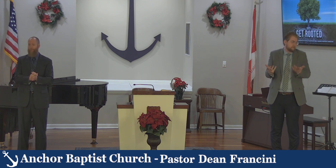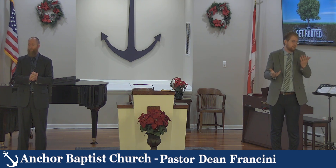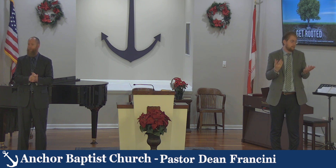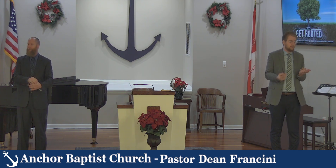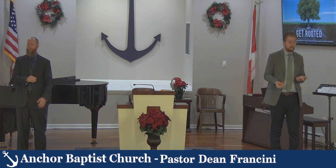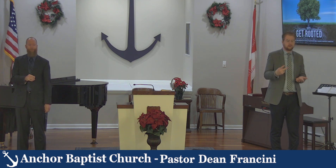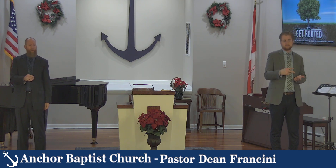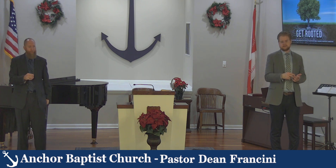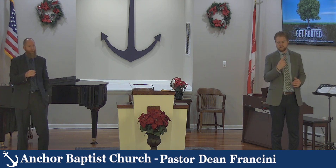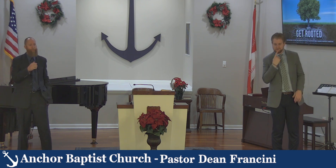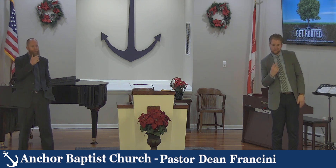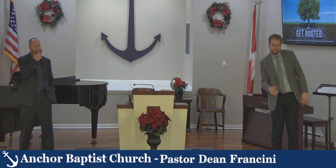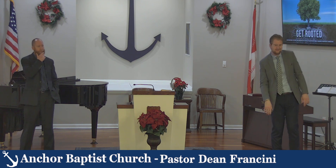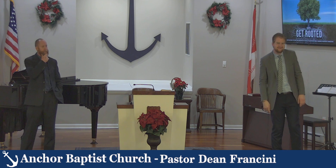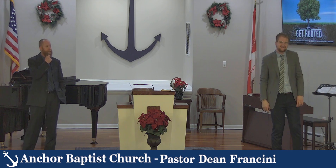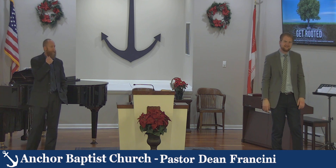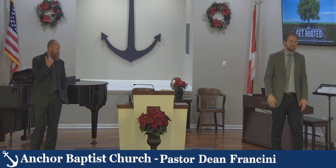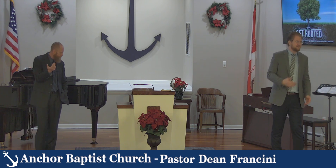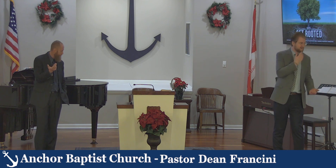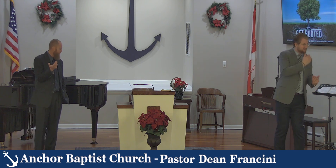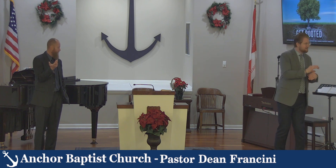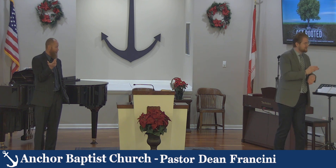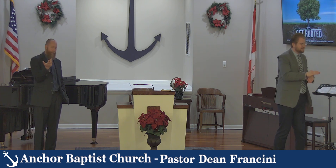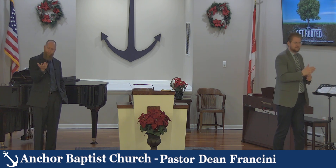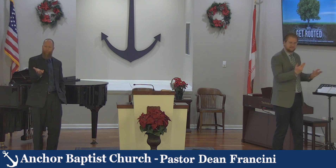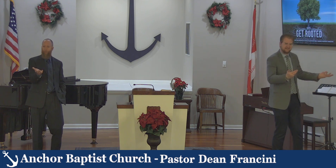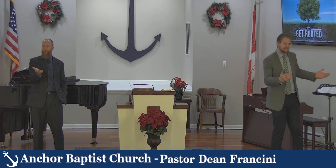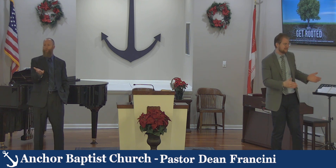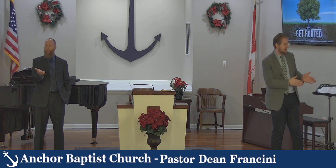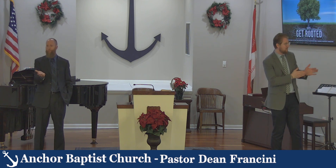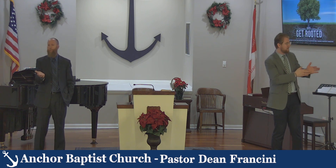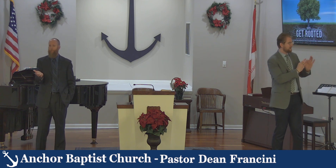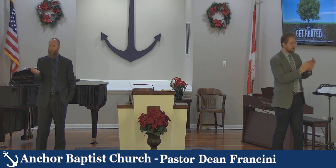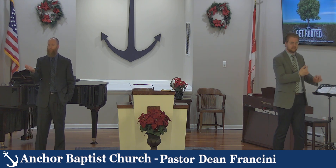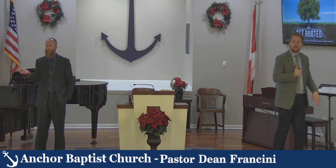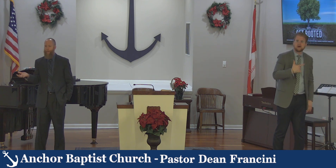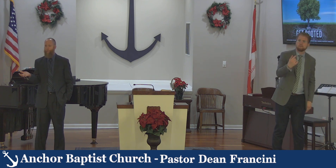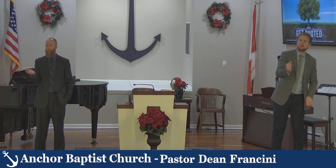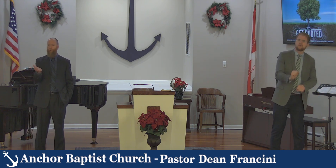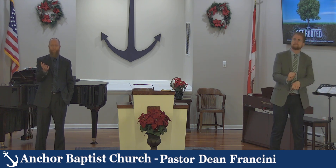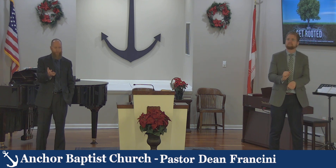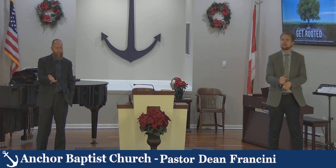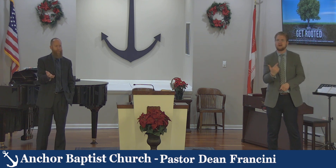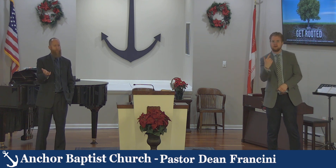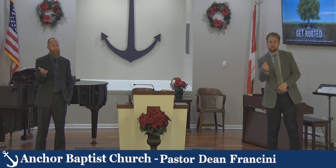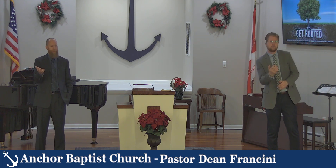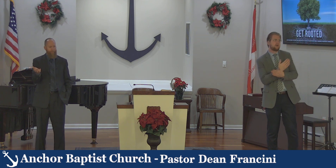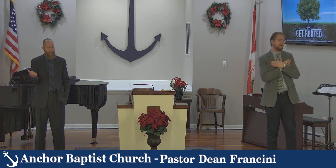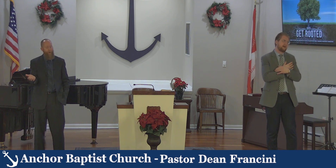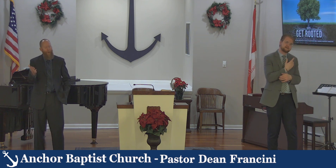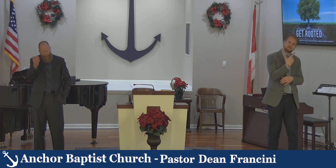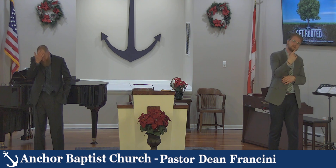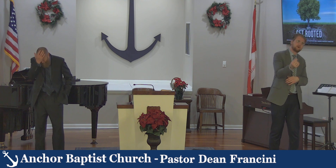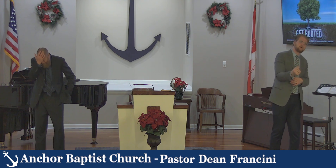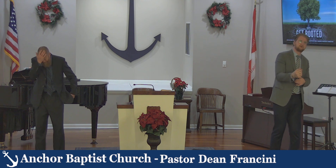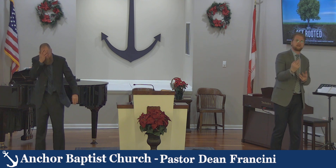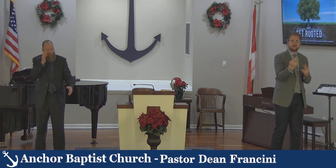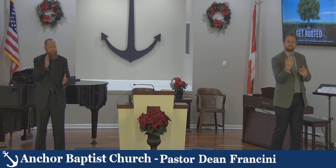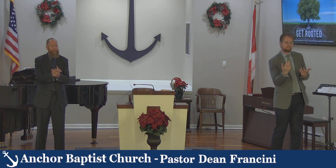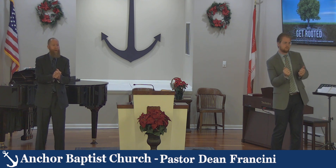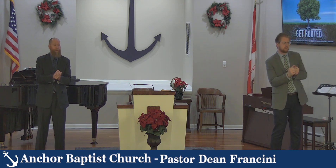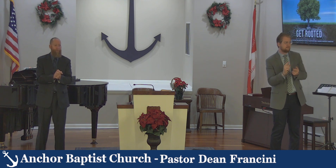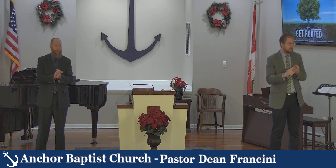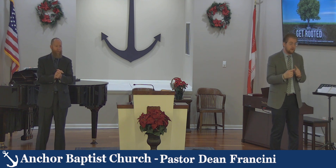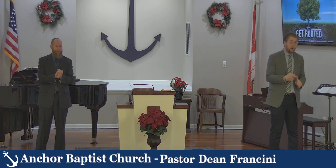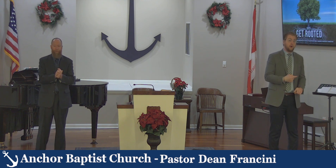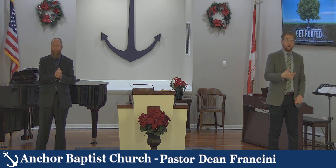up and say, boy, bless God, we got a good church. Things have been going good. And I'm going to go and do this, or I'm going to go and do that. I'm going to go and do this, and I'm going to go and do that. Oh, goodness, I better